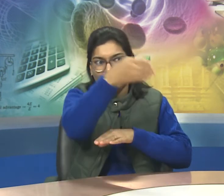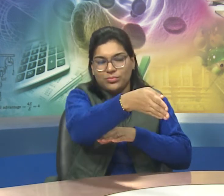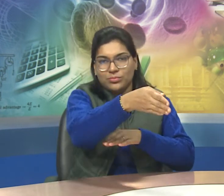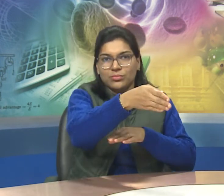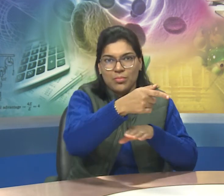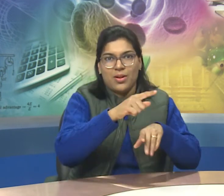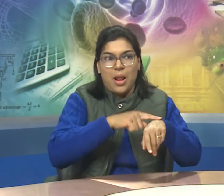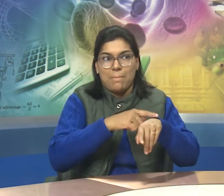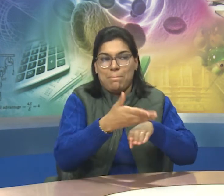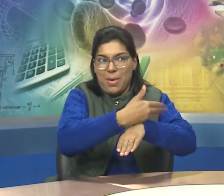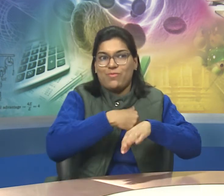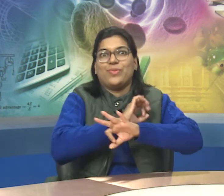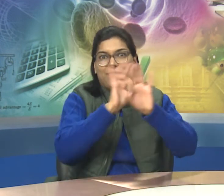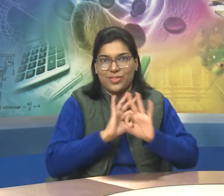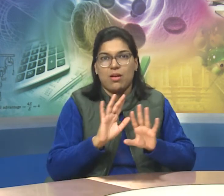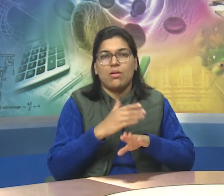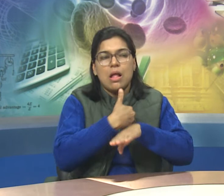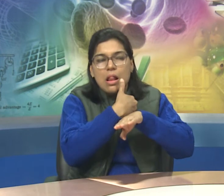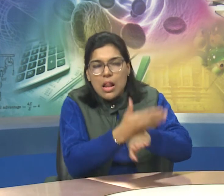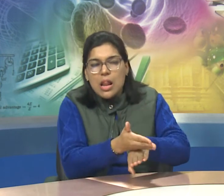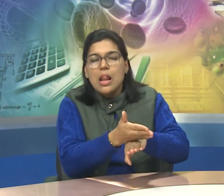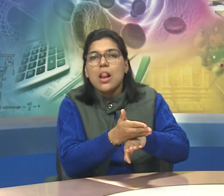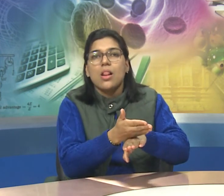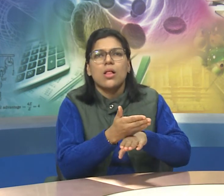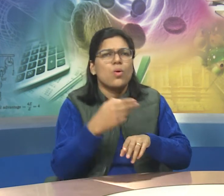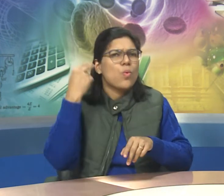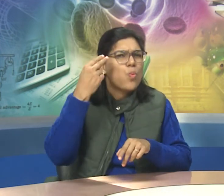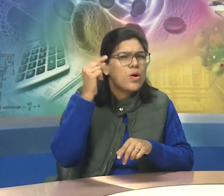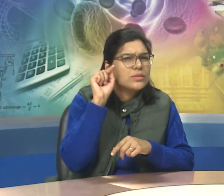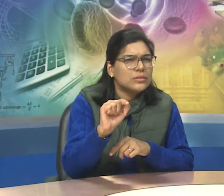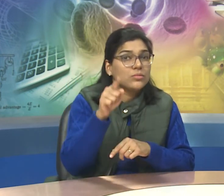underline all the activities which need